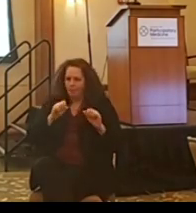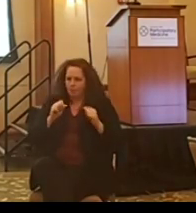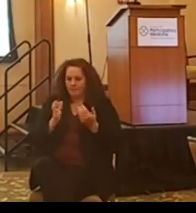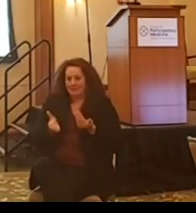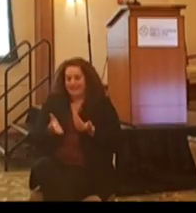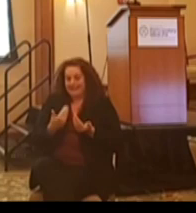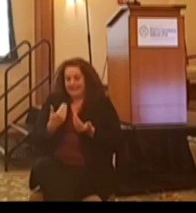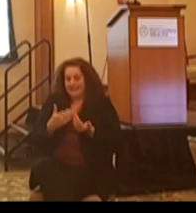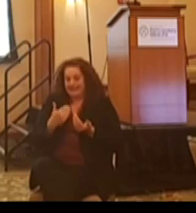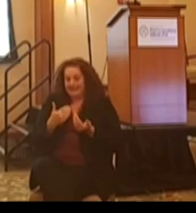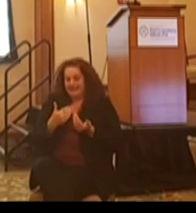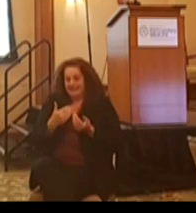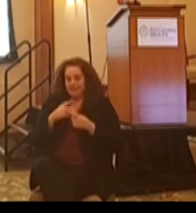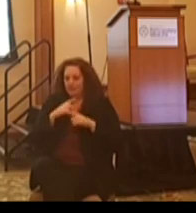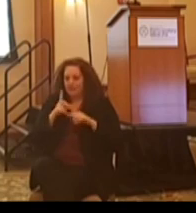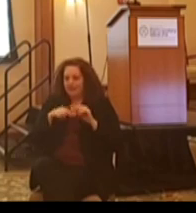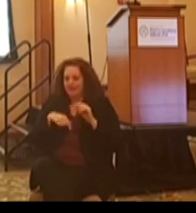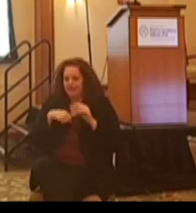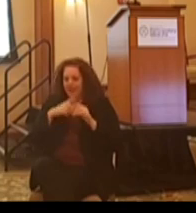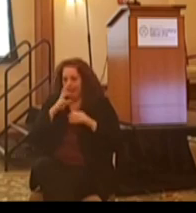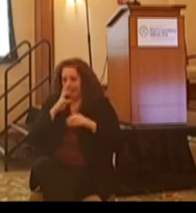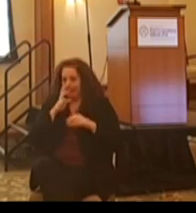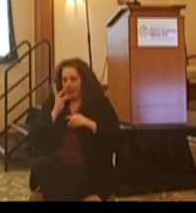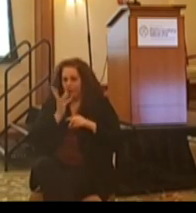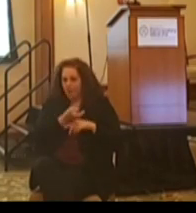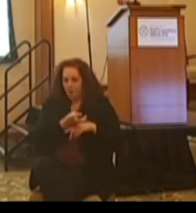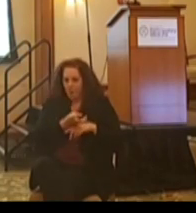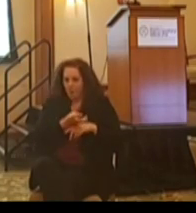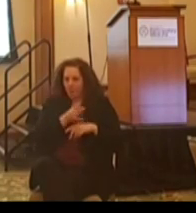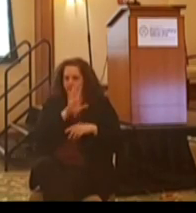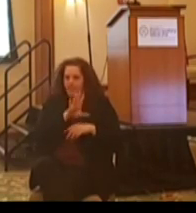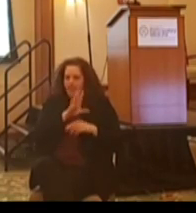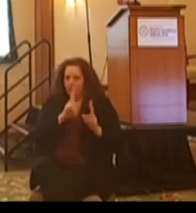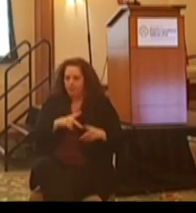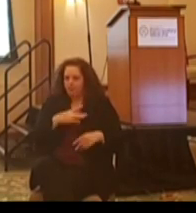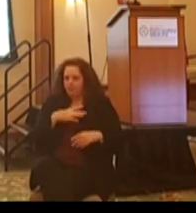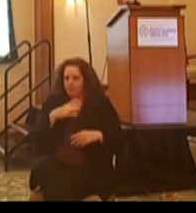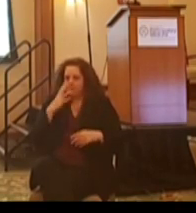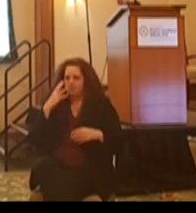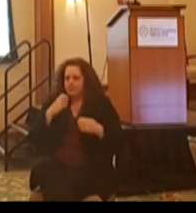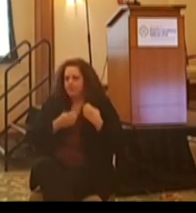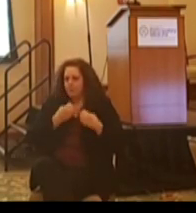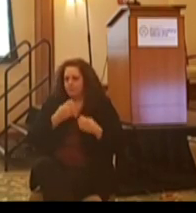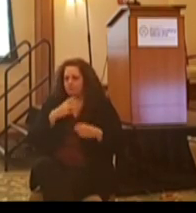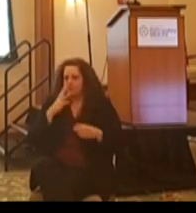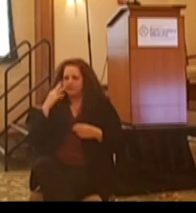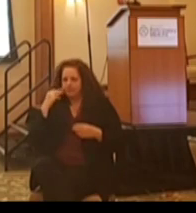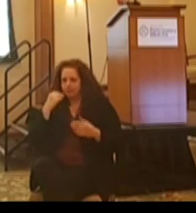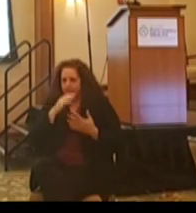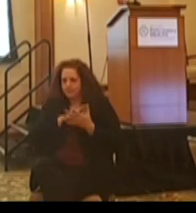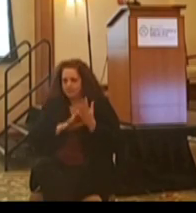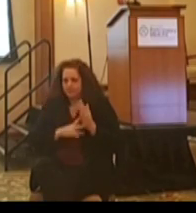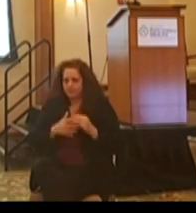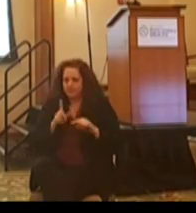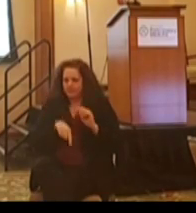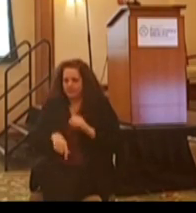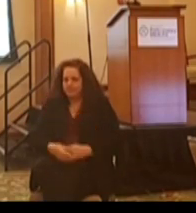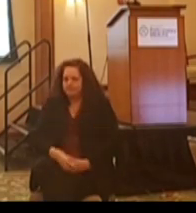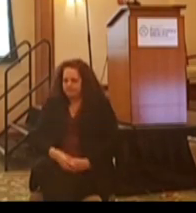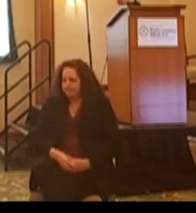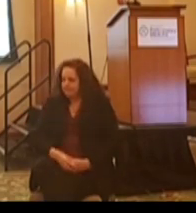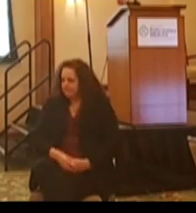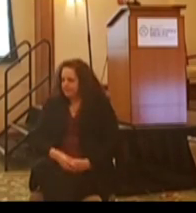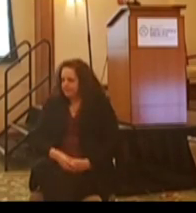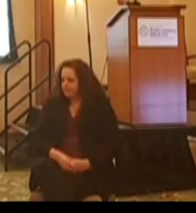convenient, we can't divorce those things from the experience of illness and care.